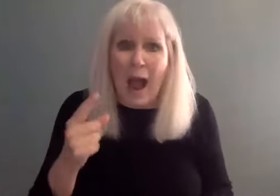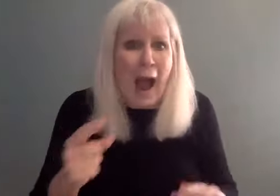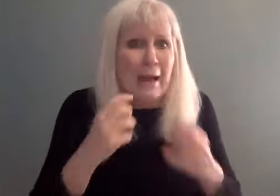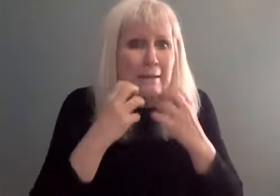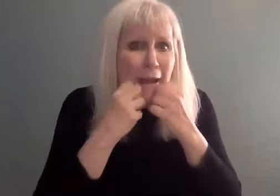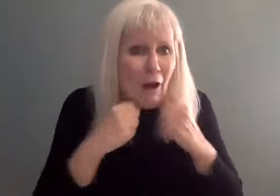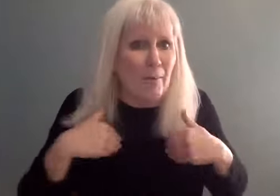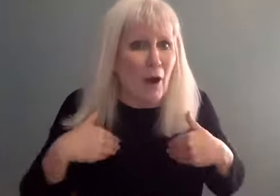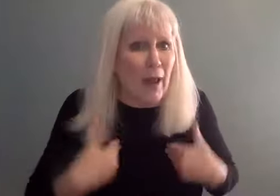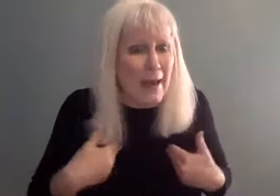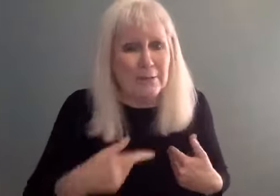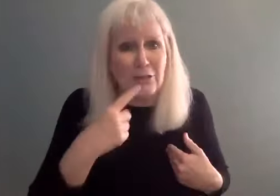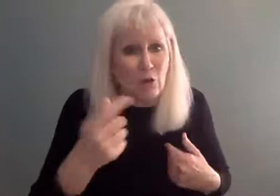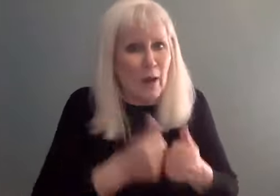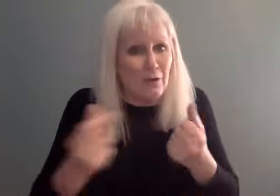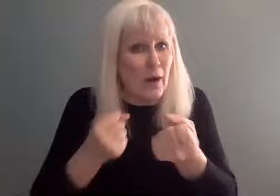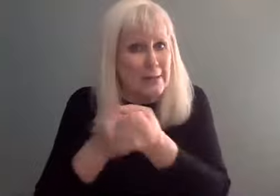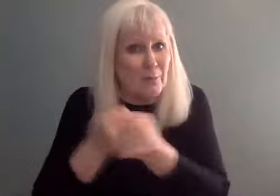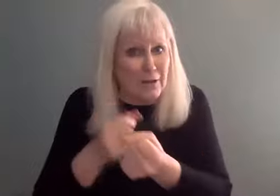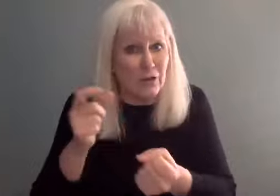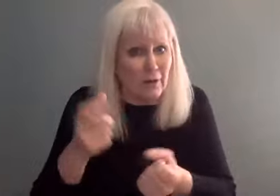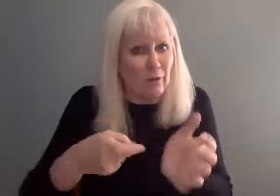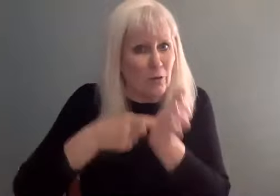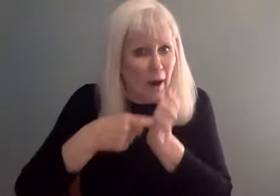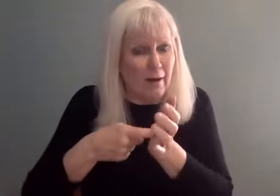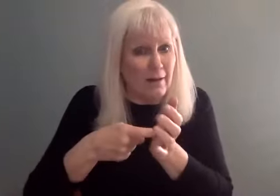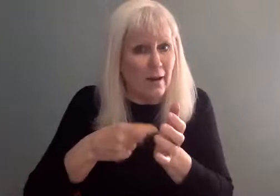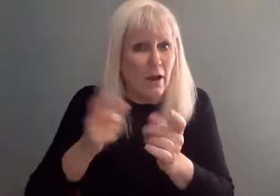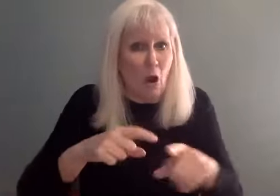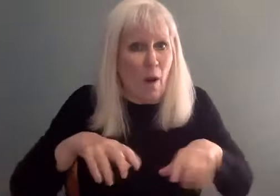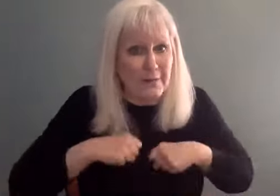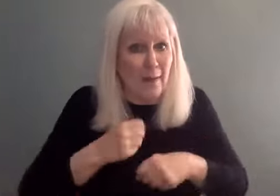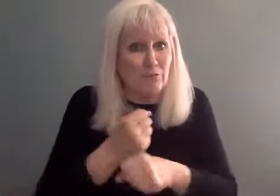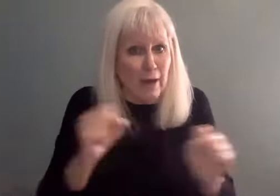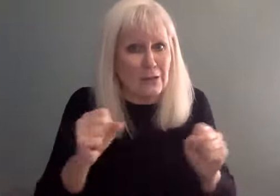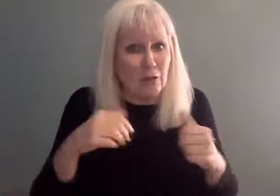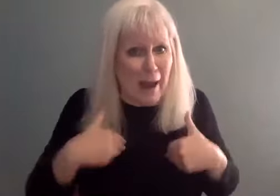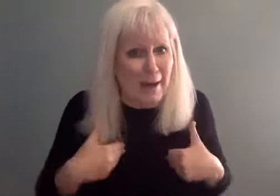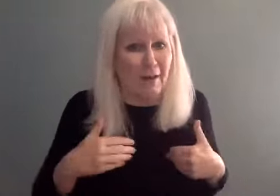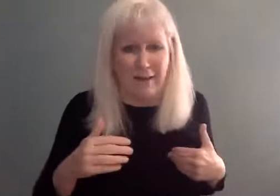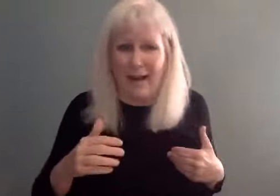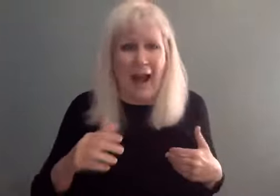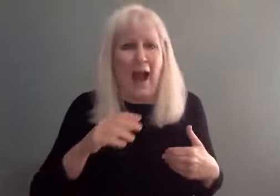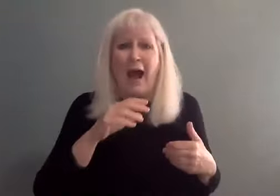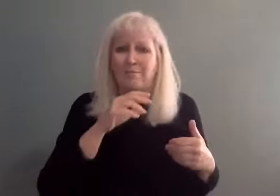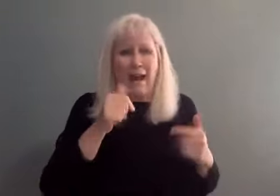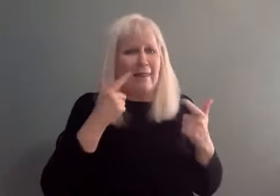to your door somehow, some way, because the world needs more love. That's what we're about. The world needs